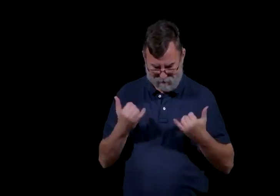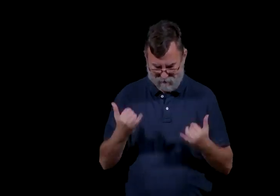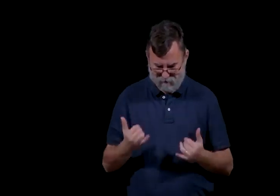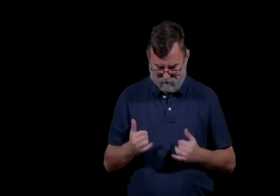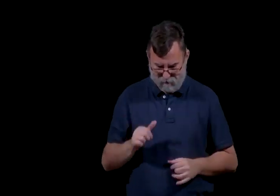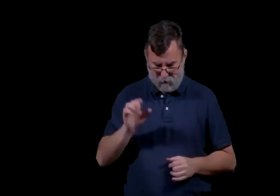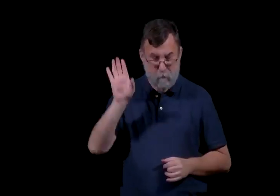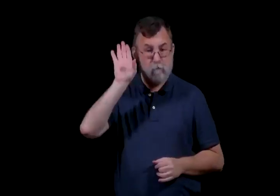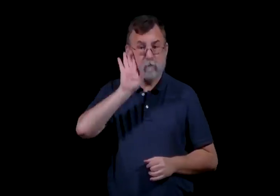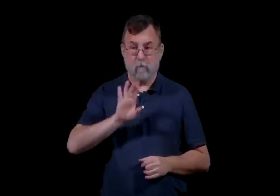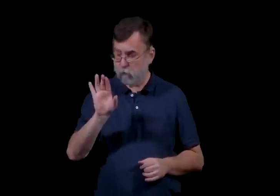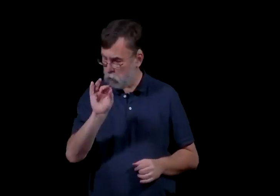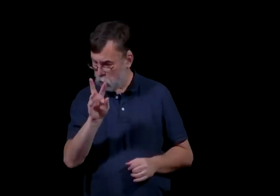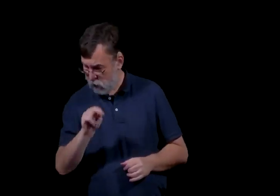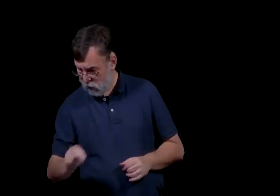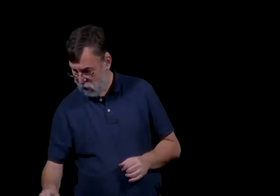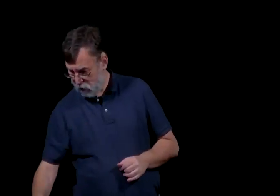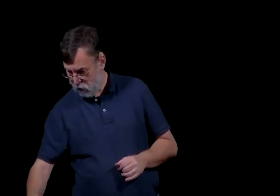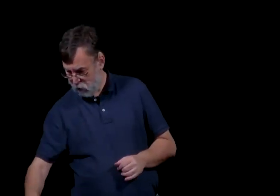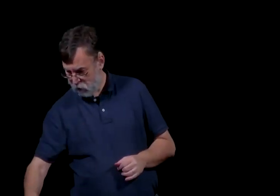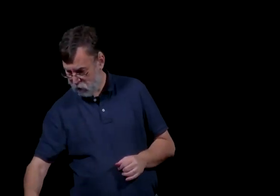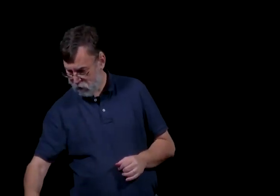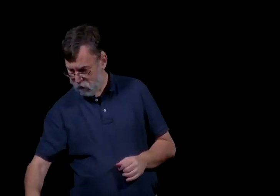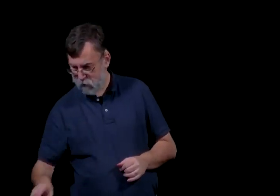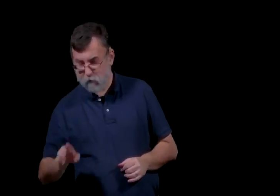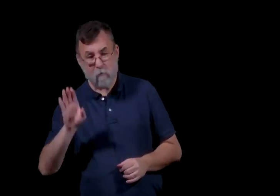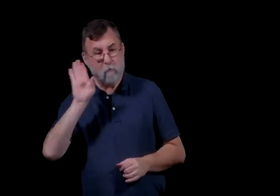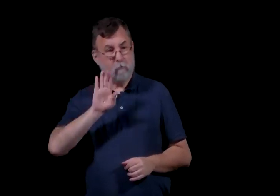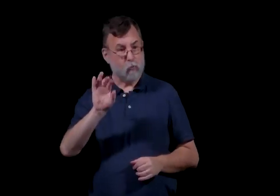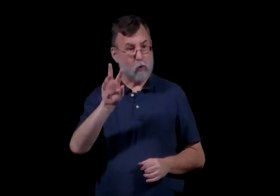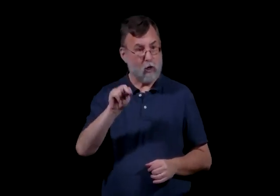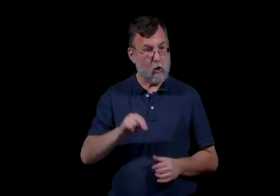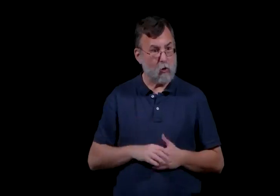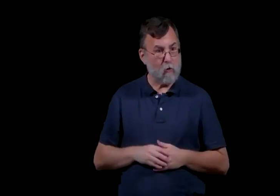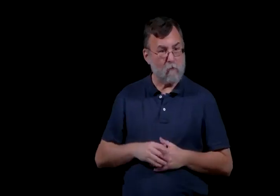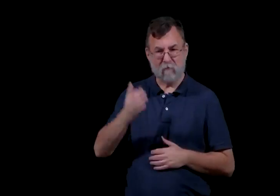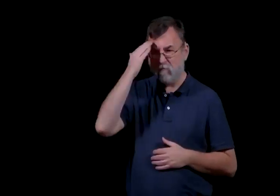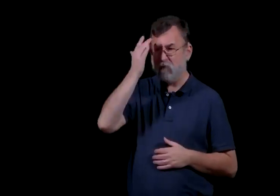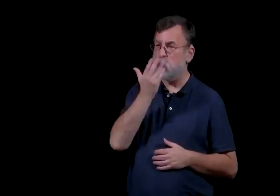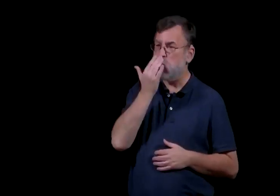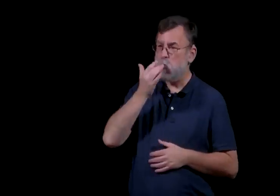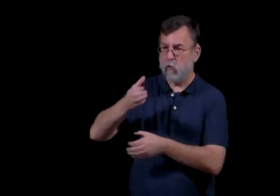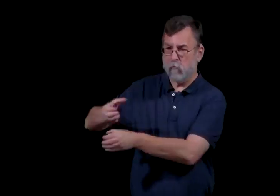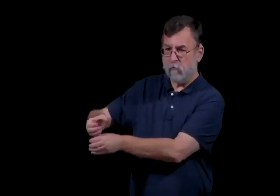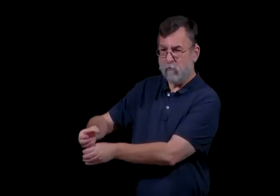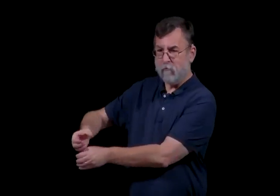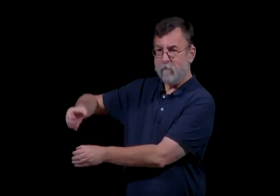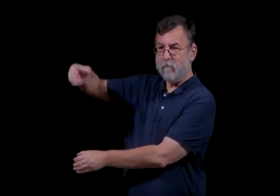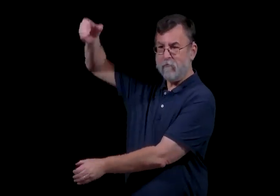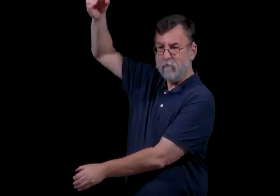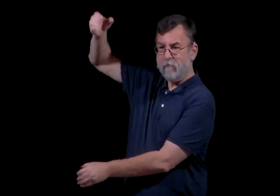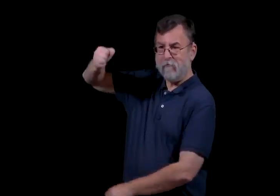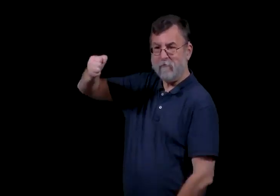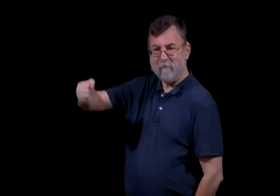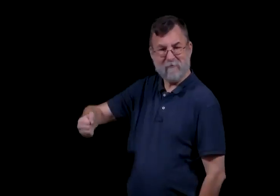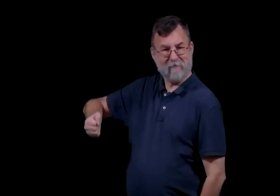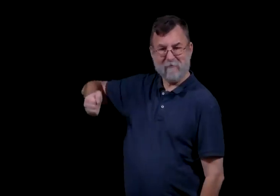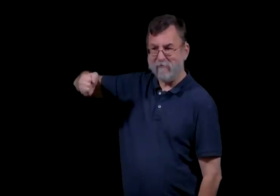Love that verse. Then the brown bead, that represents the rod and